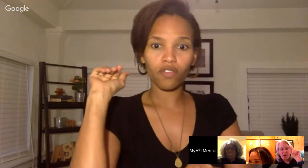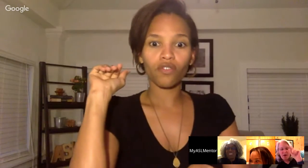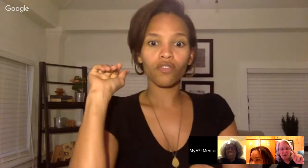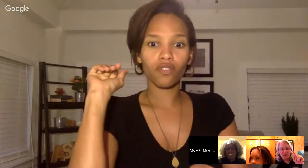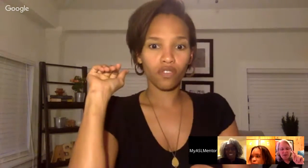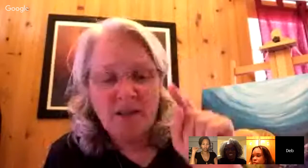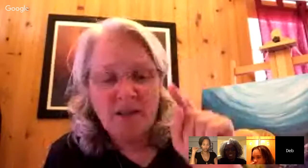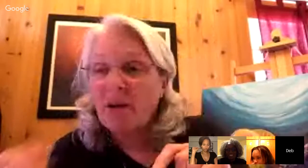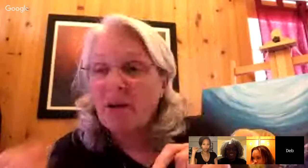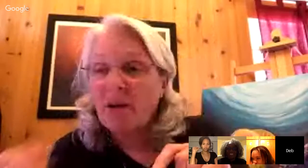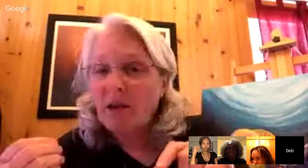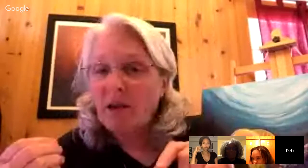So,